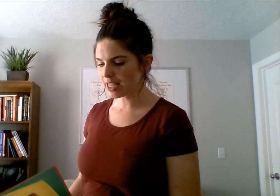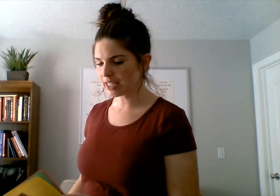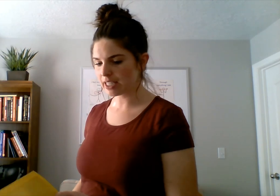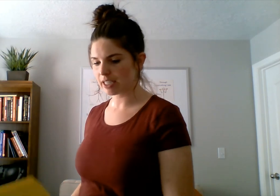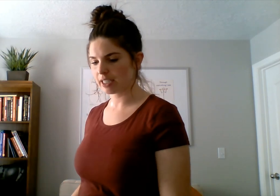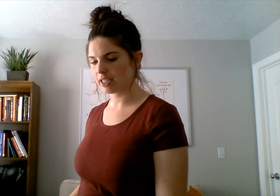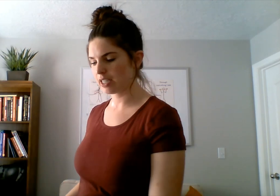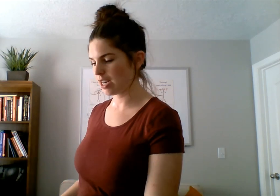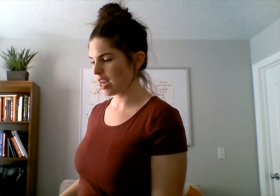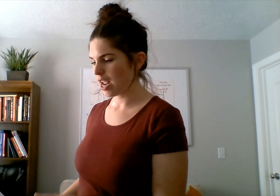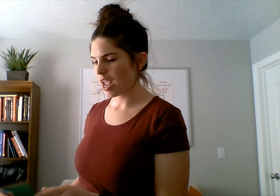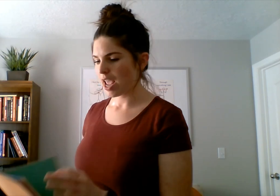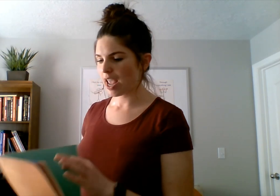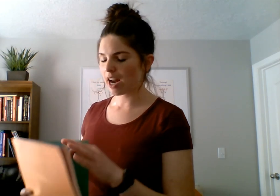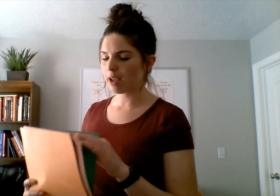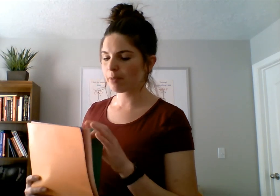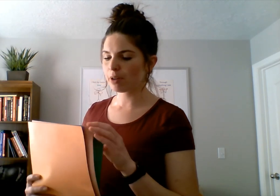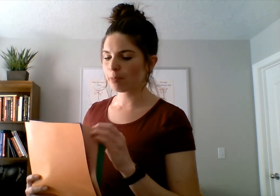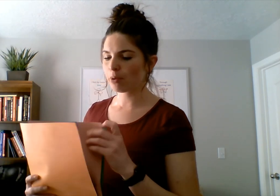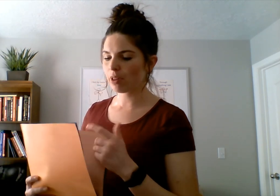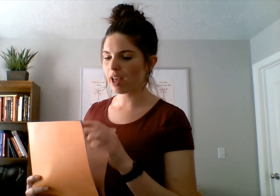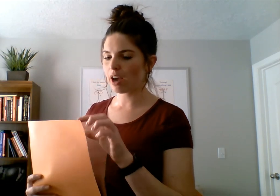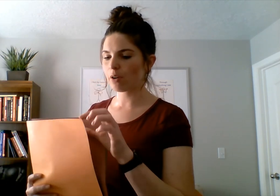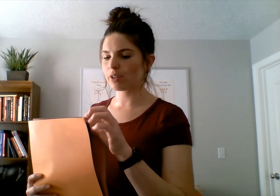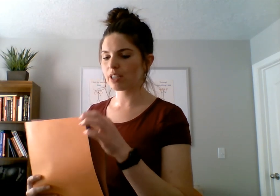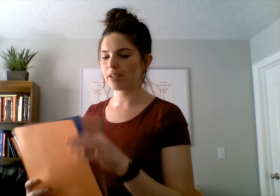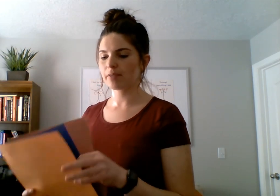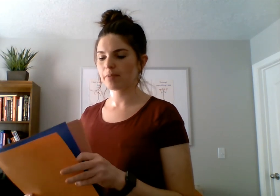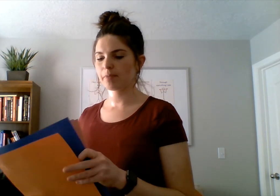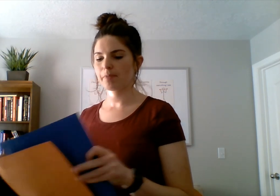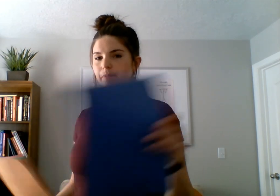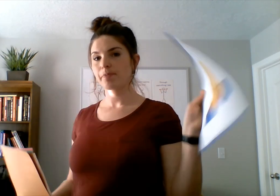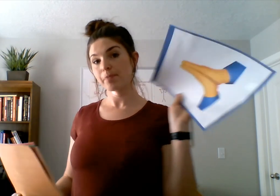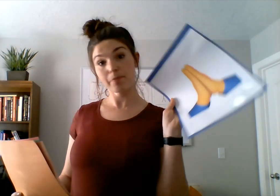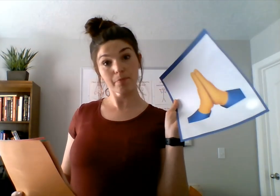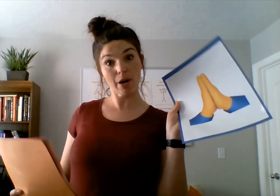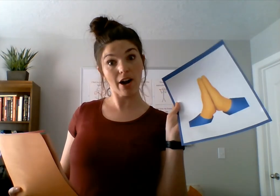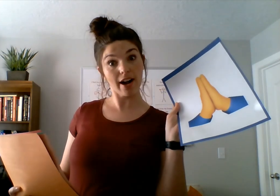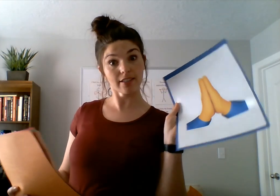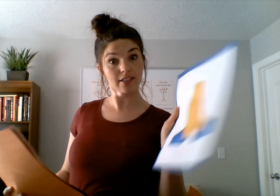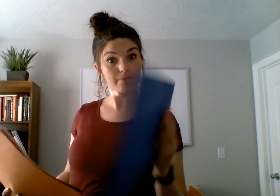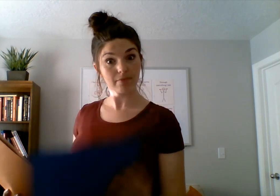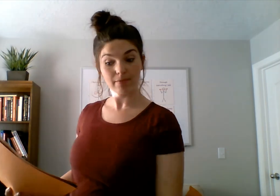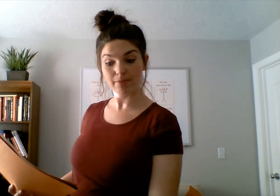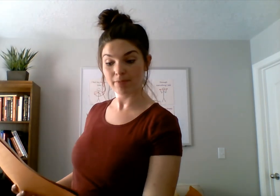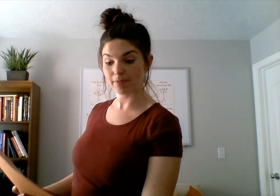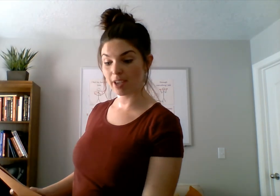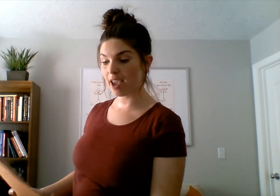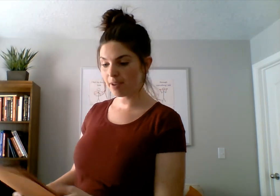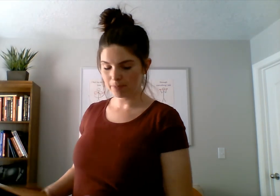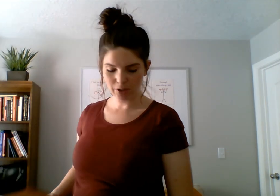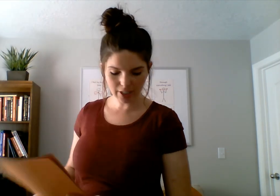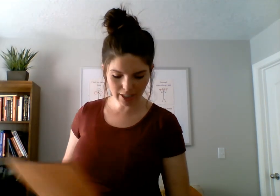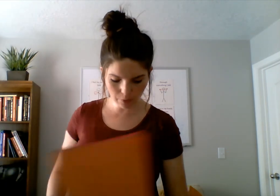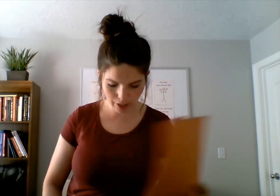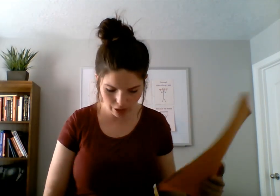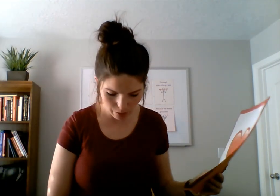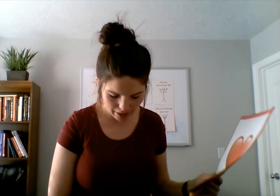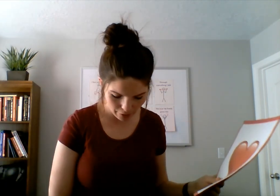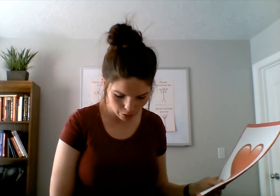and I'm going to pull out prayer hands. Okay. So let's see if we can do it without those